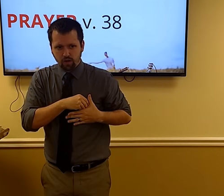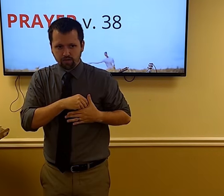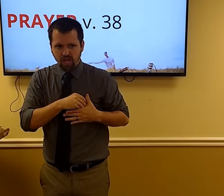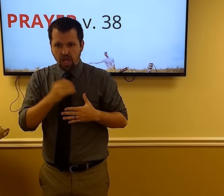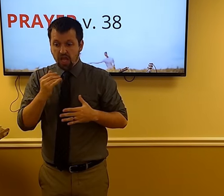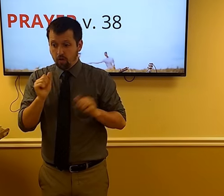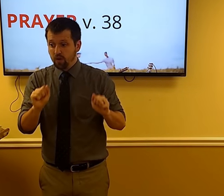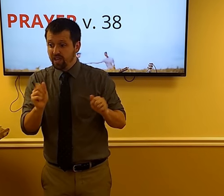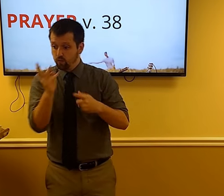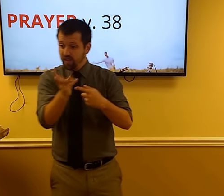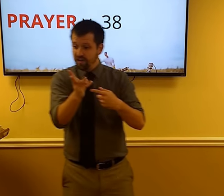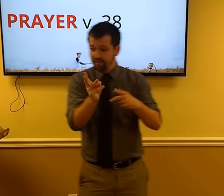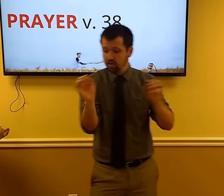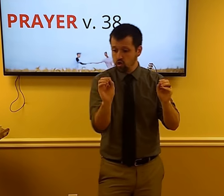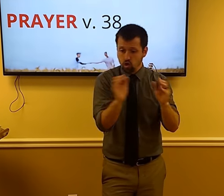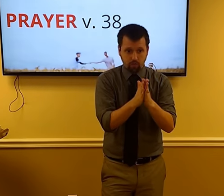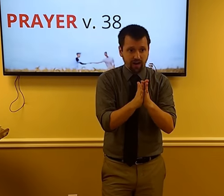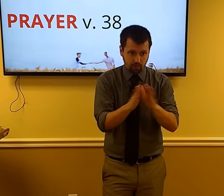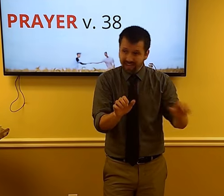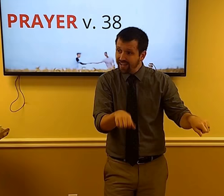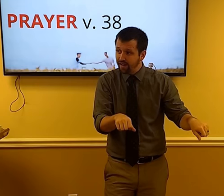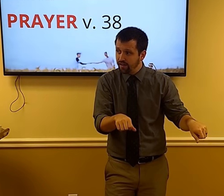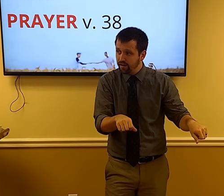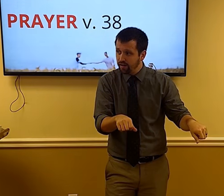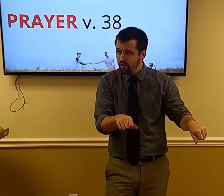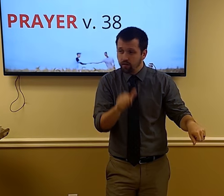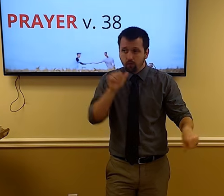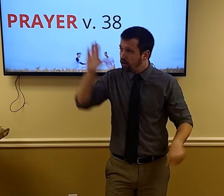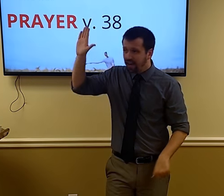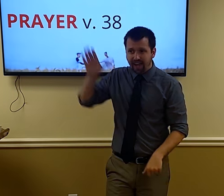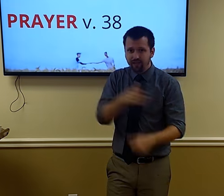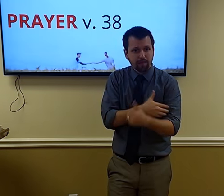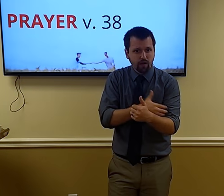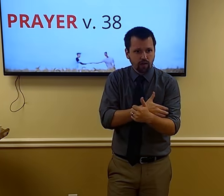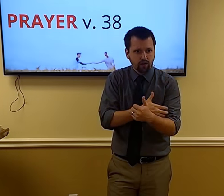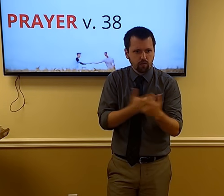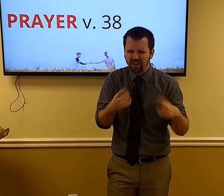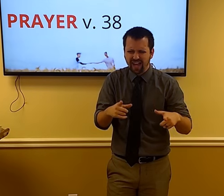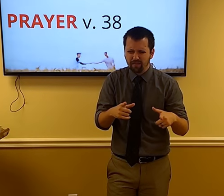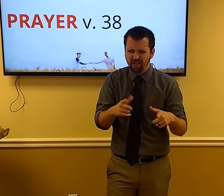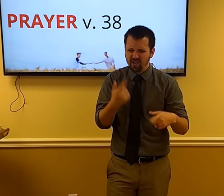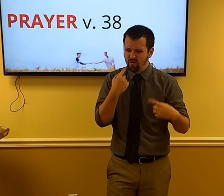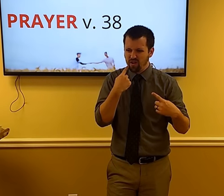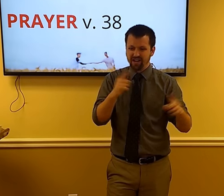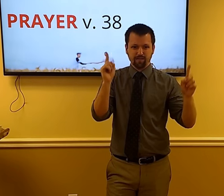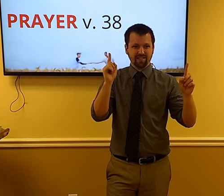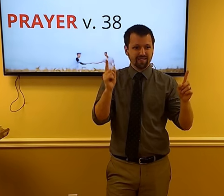involved. We can witness no prayer. We can. We're not going to have His power. What's going to happen? We're not going to be